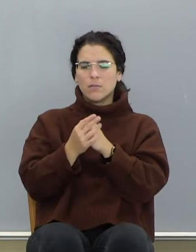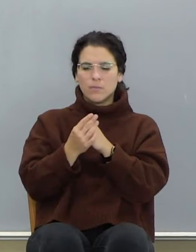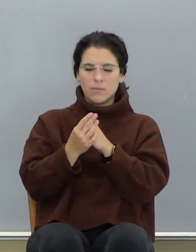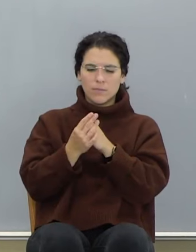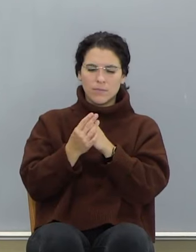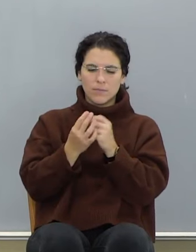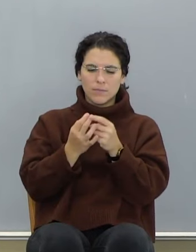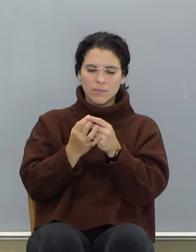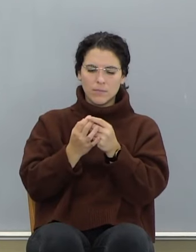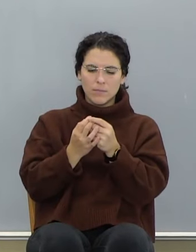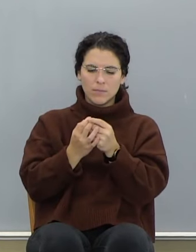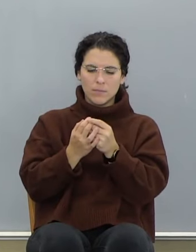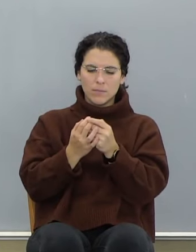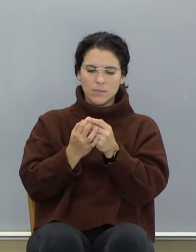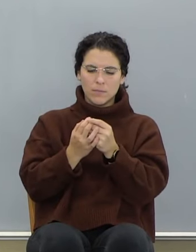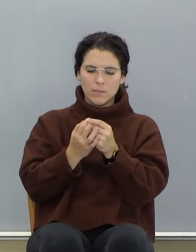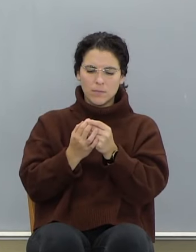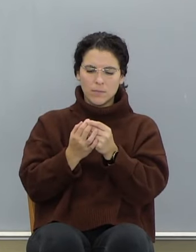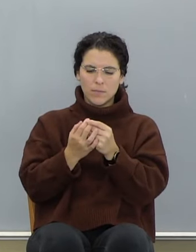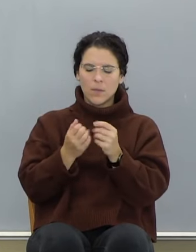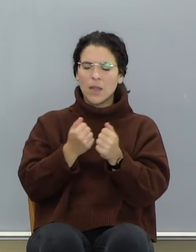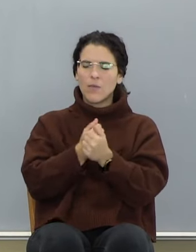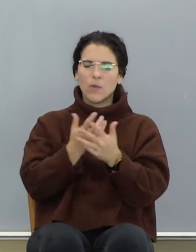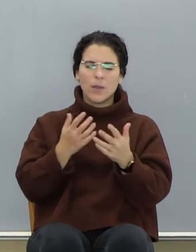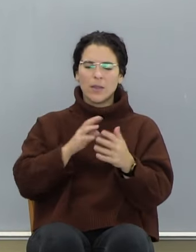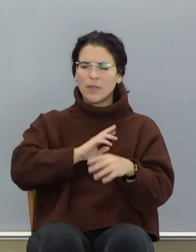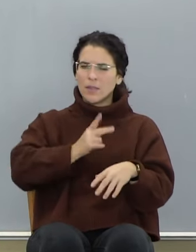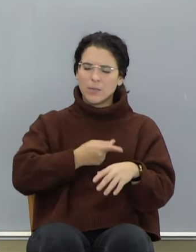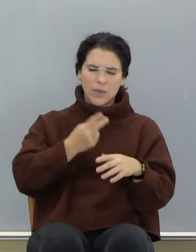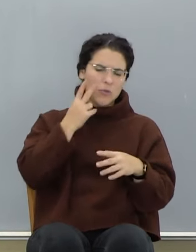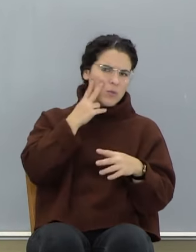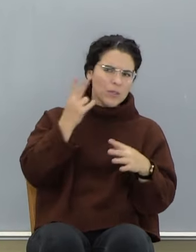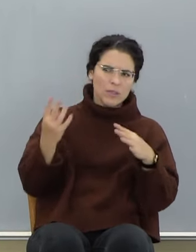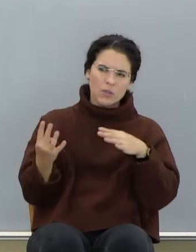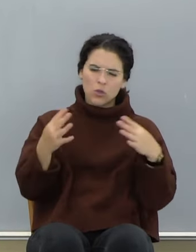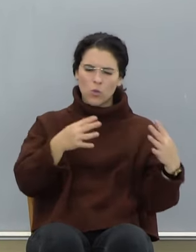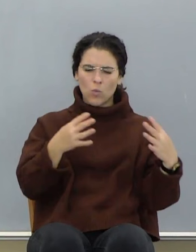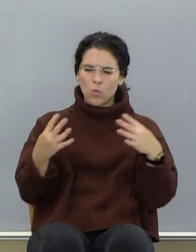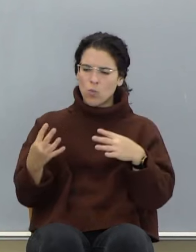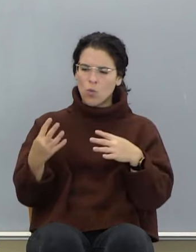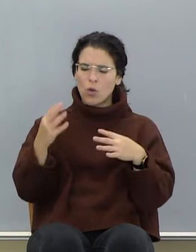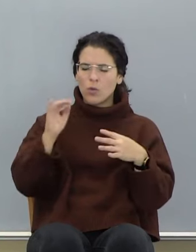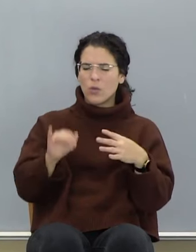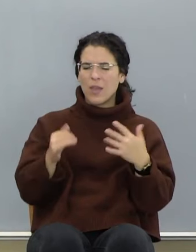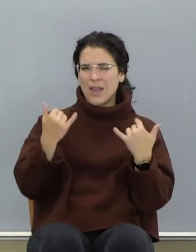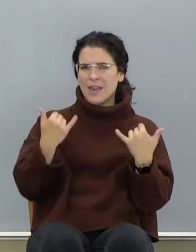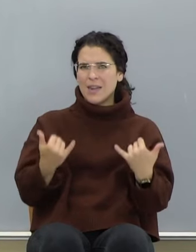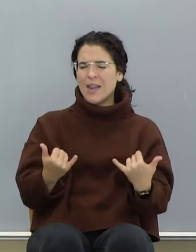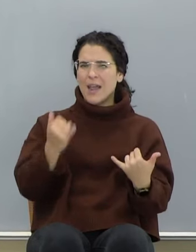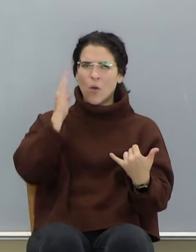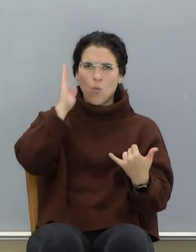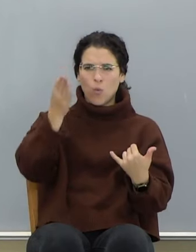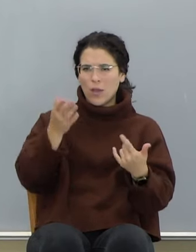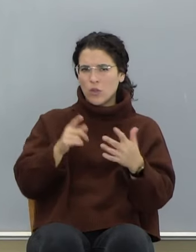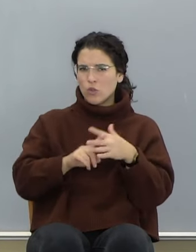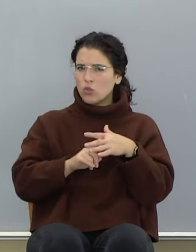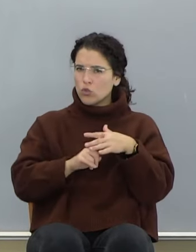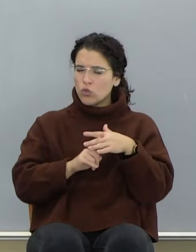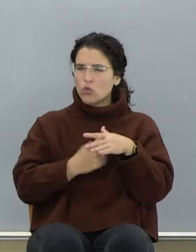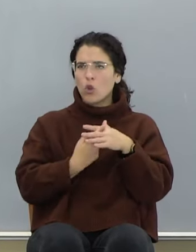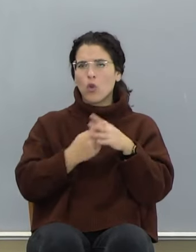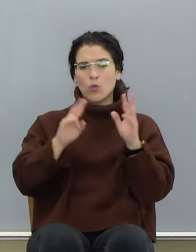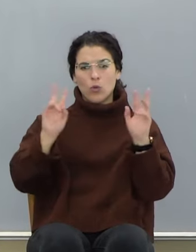Anyway, everybody gets all fired up. Look at the war, as though that now is going to trigger